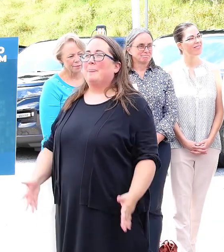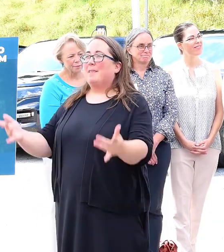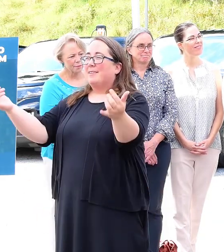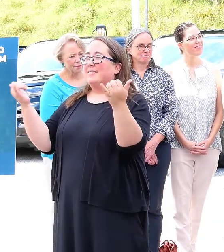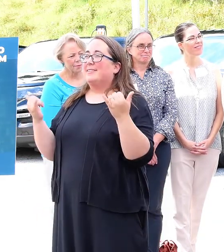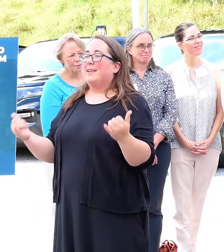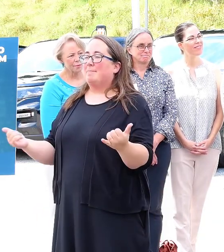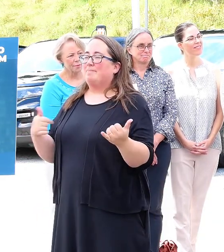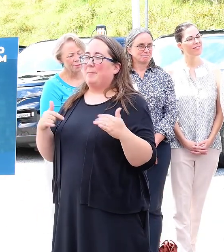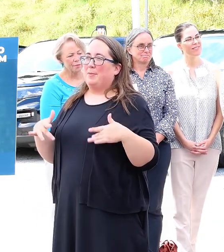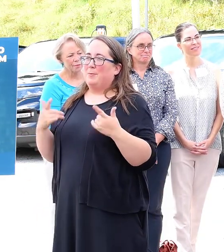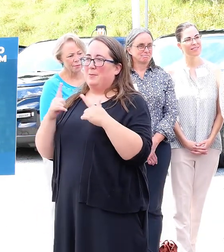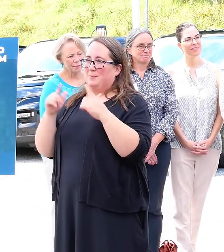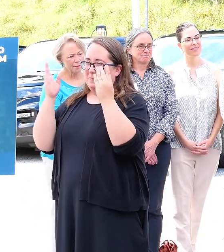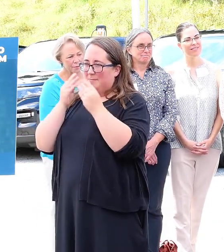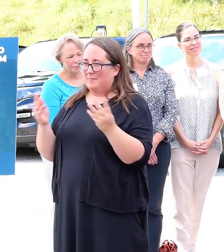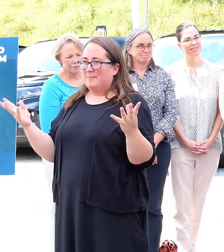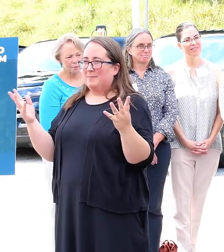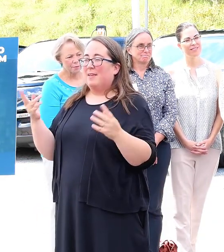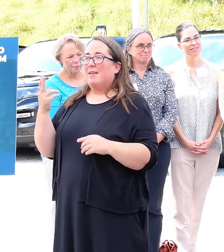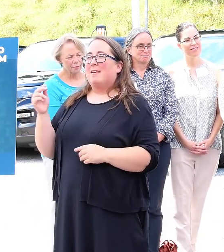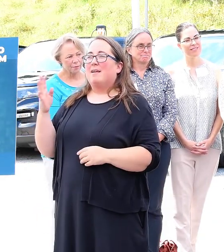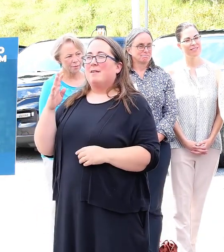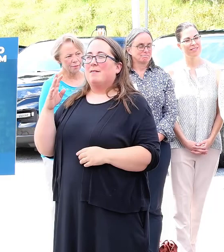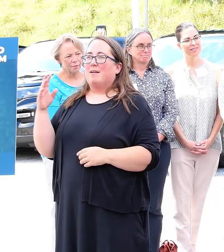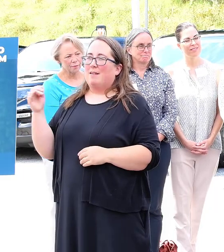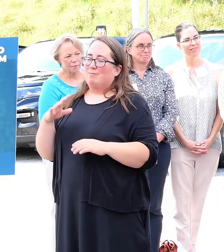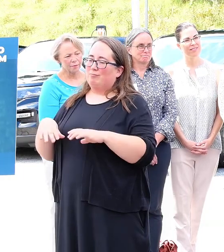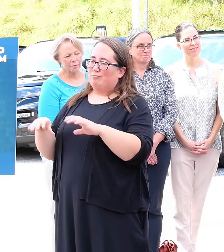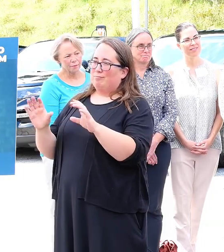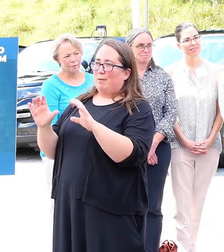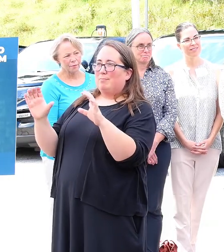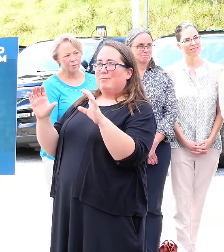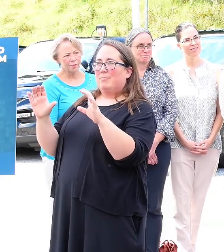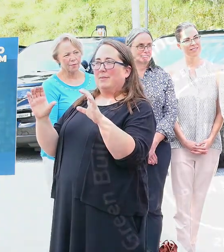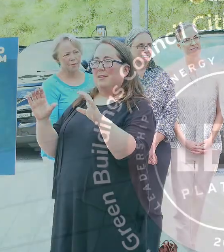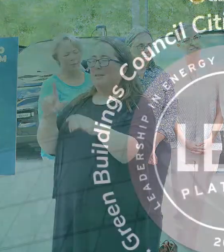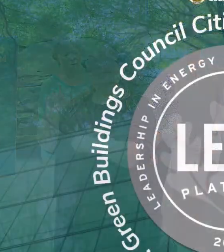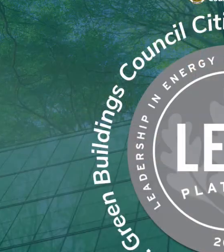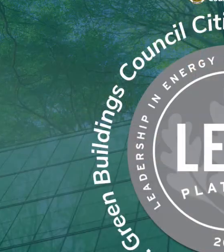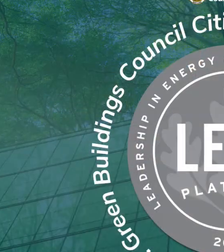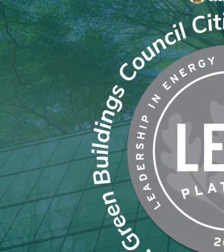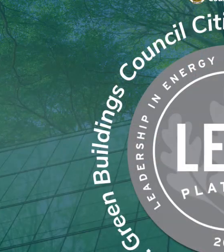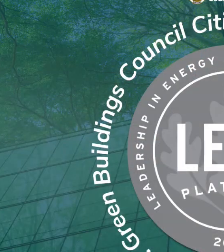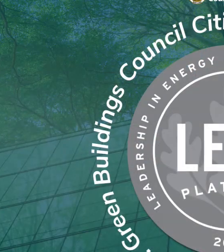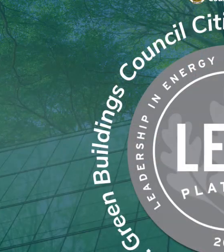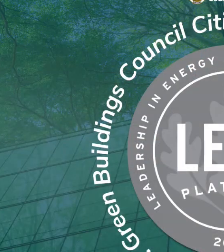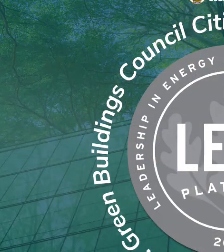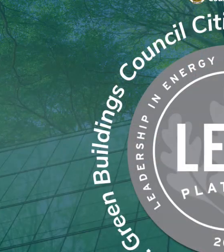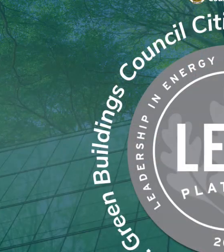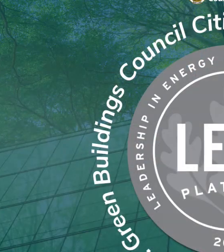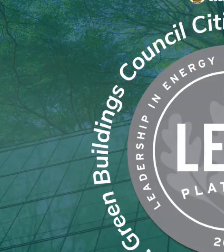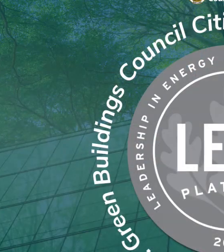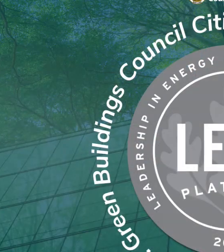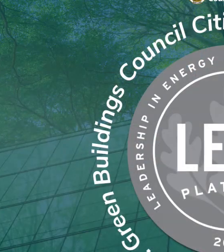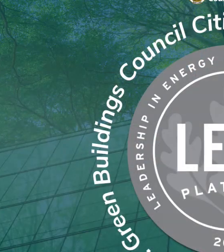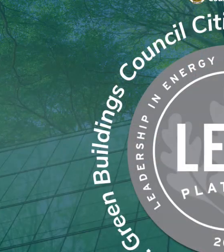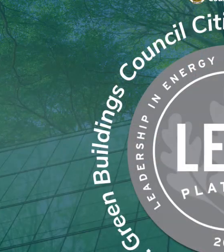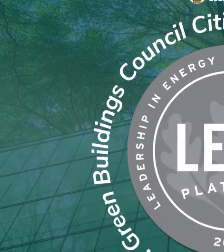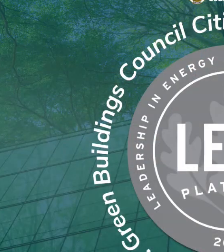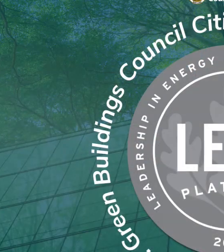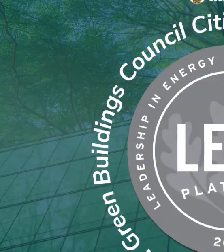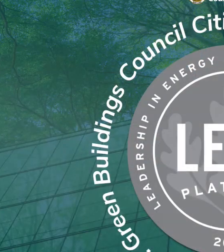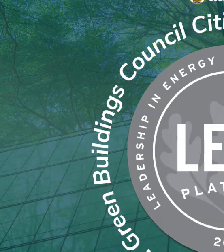Today, I'm pleased to announce that Howard County has been certified as a LEED Platinum community through the LEED version